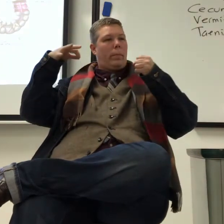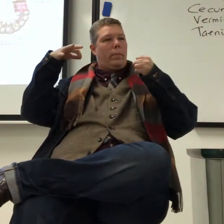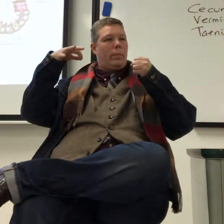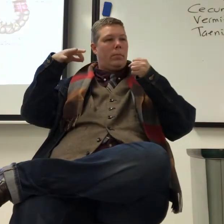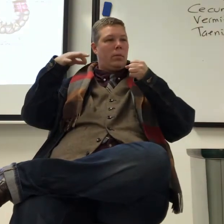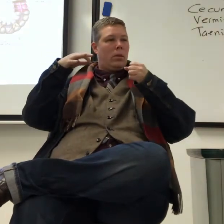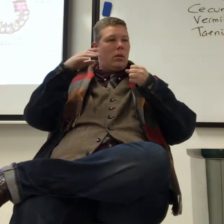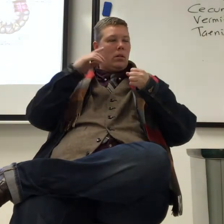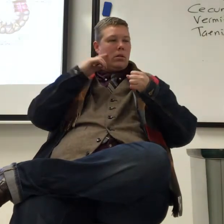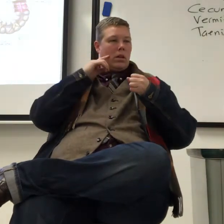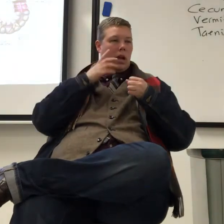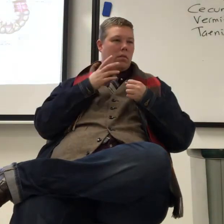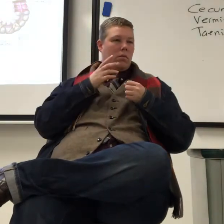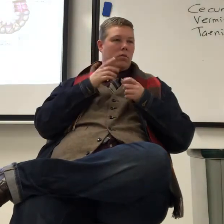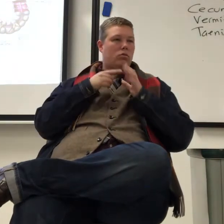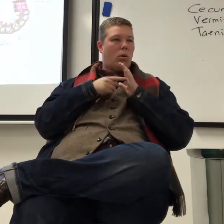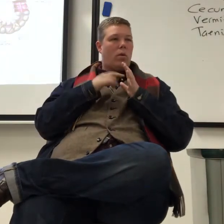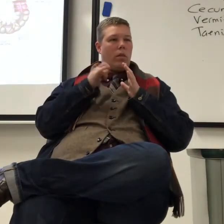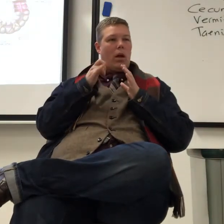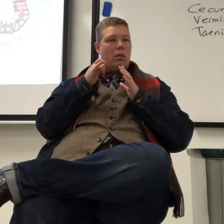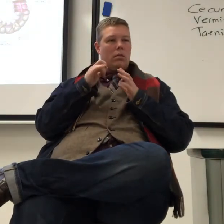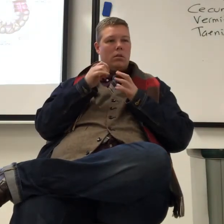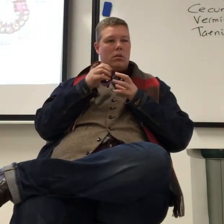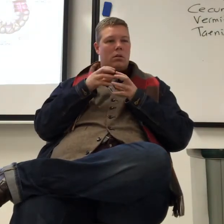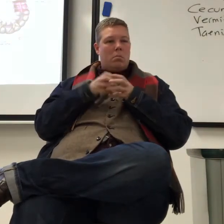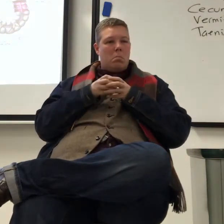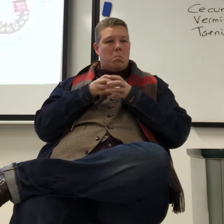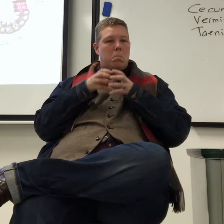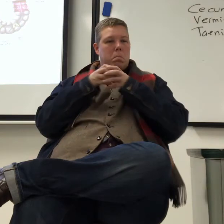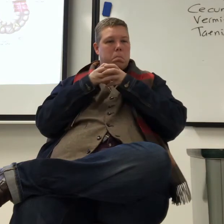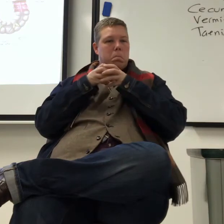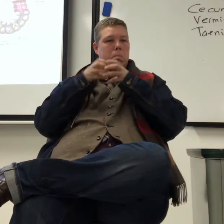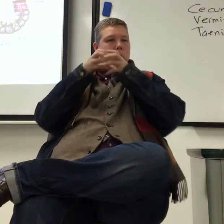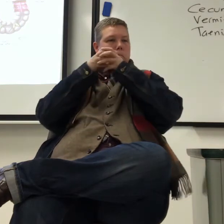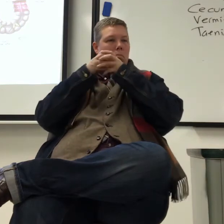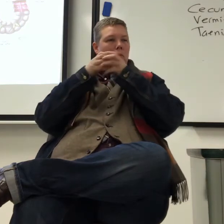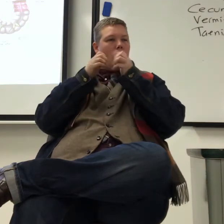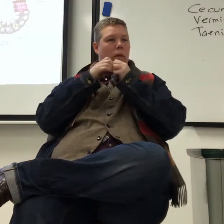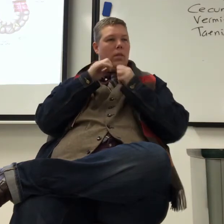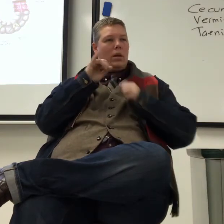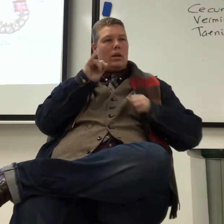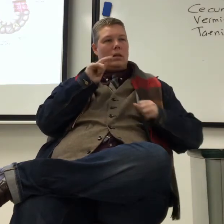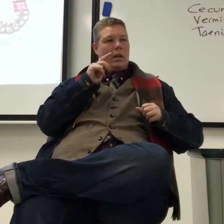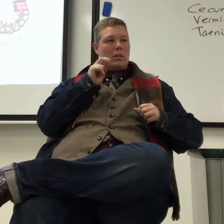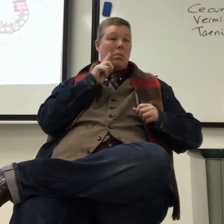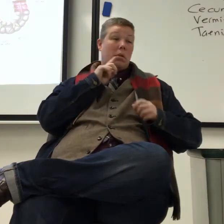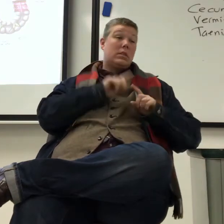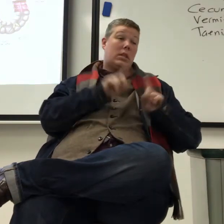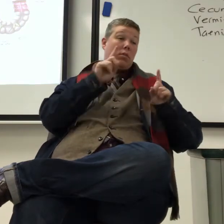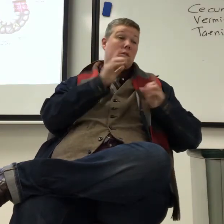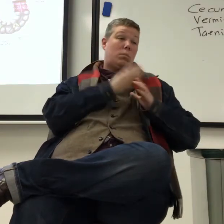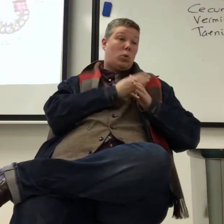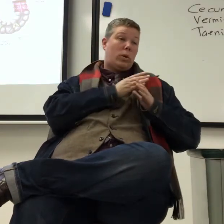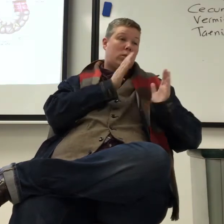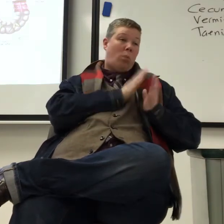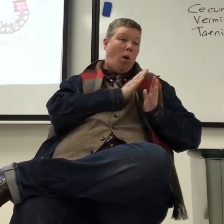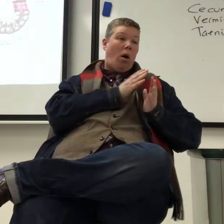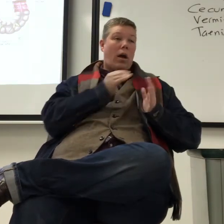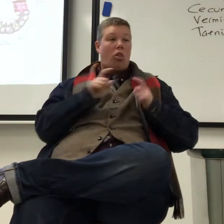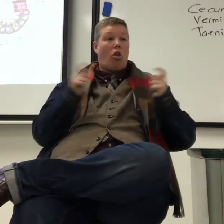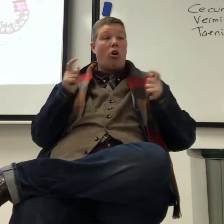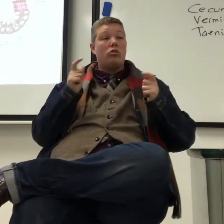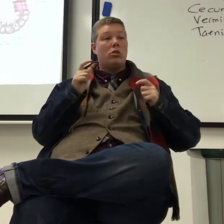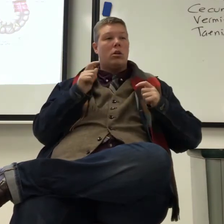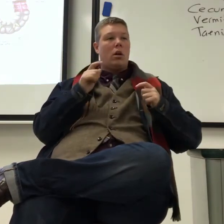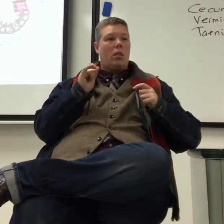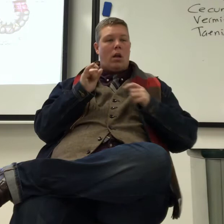appearance of the large intestine, which is another visual difference between large and small. The large intestine, those pockets are